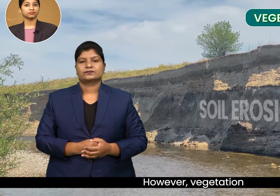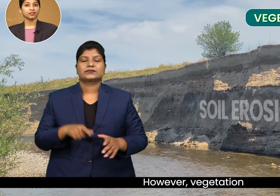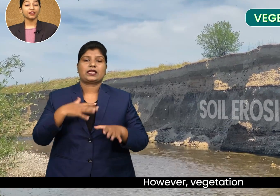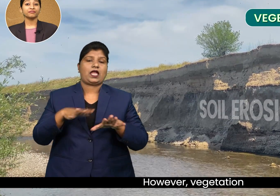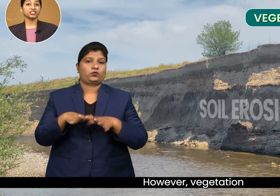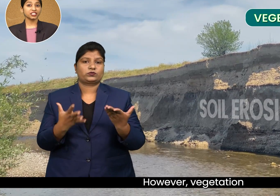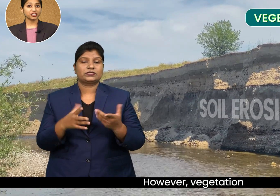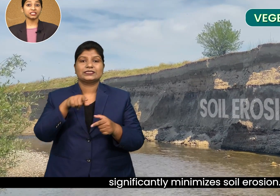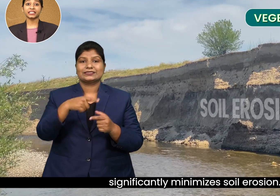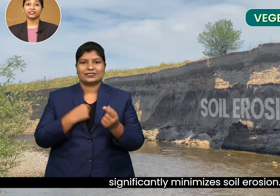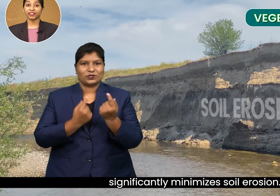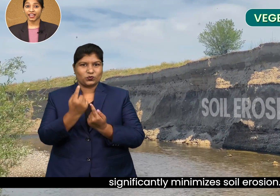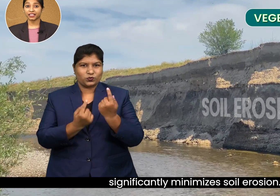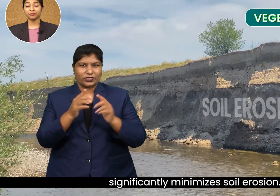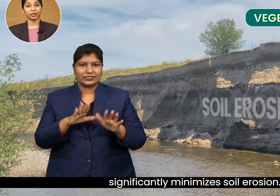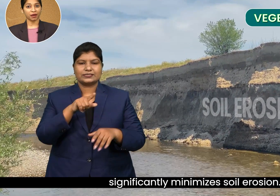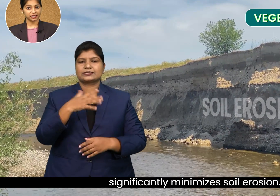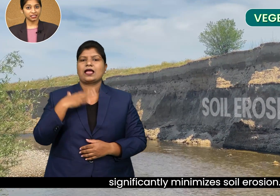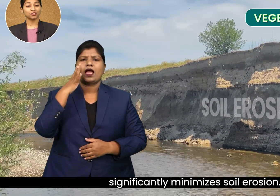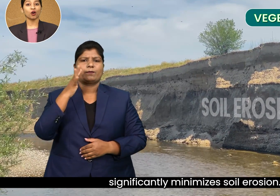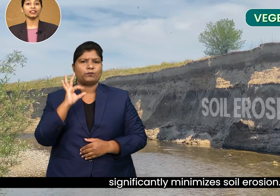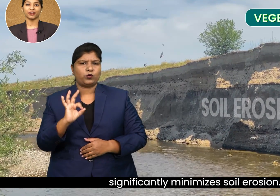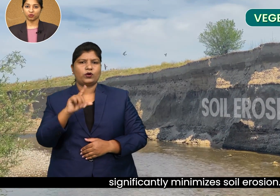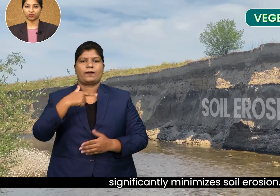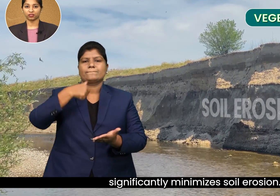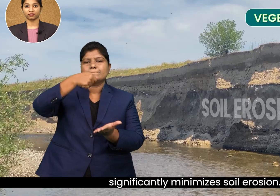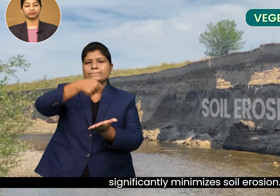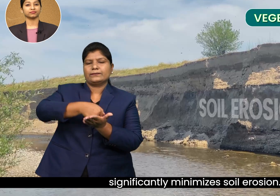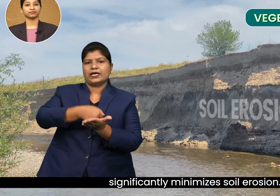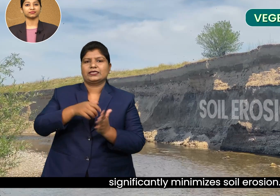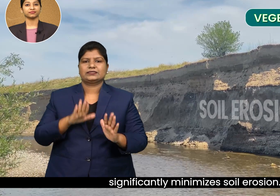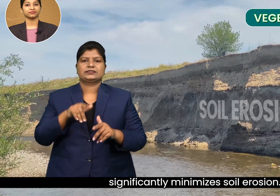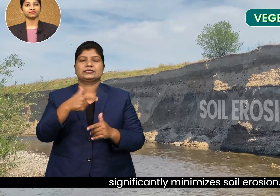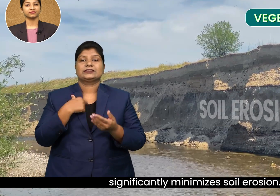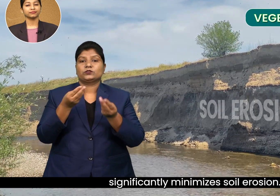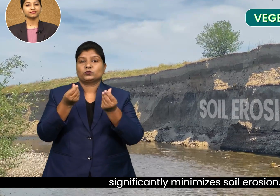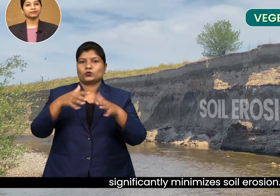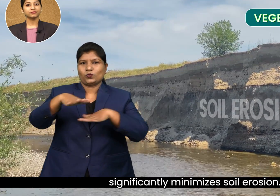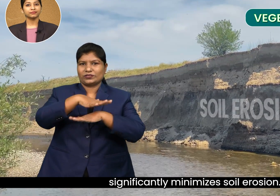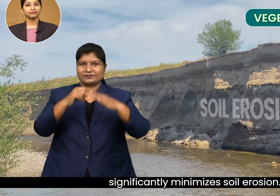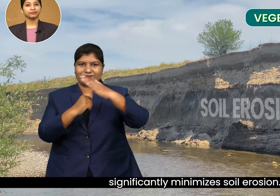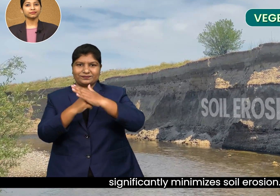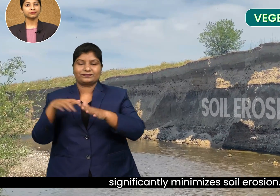However, vegetation significantly minimizes soil erosion.